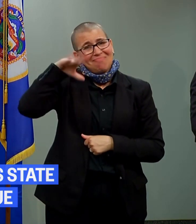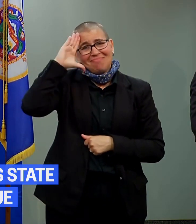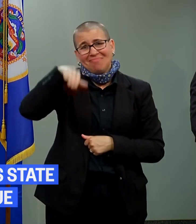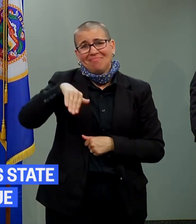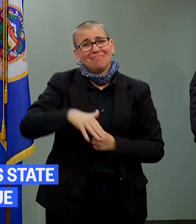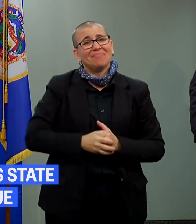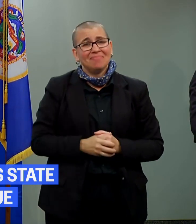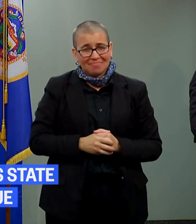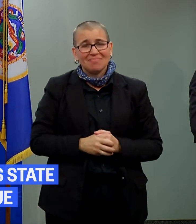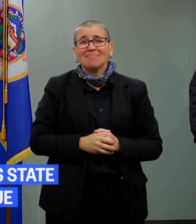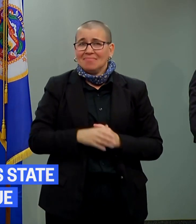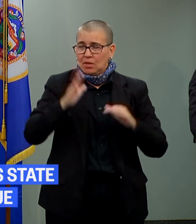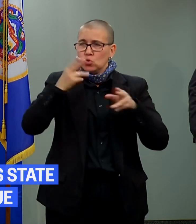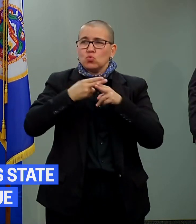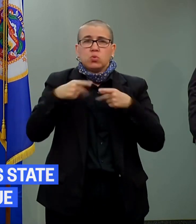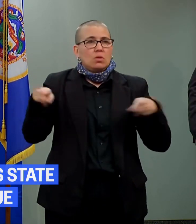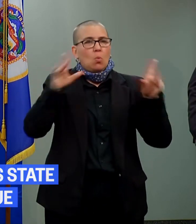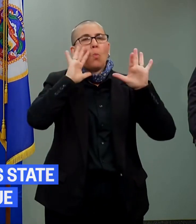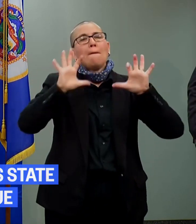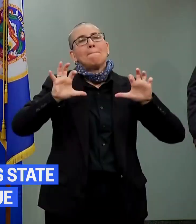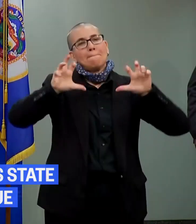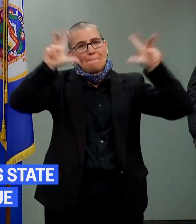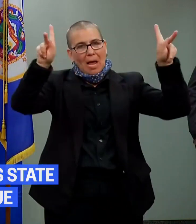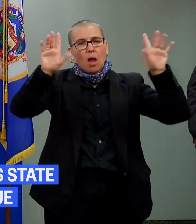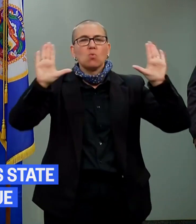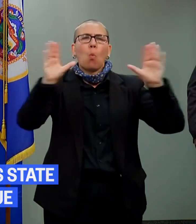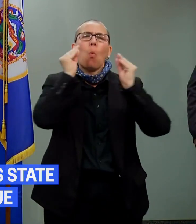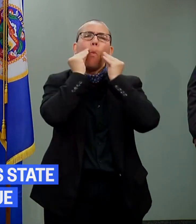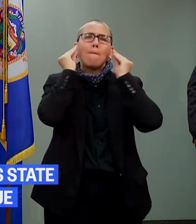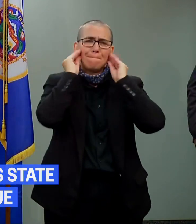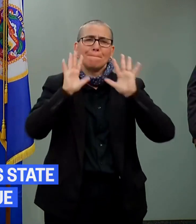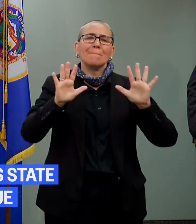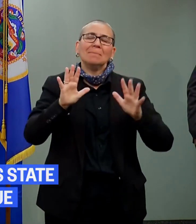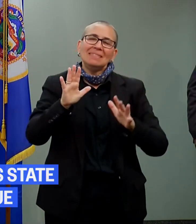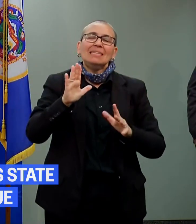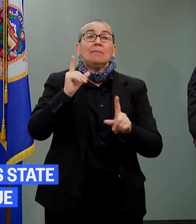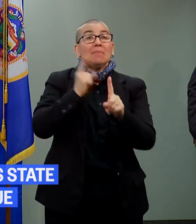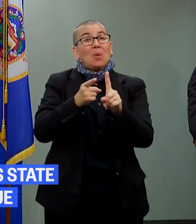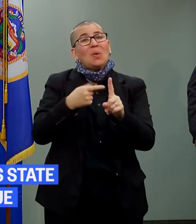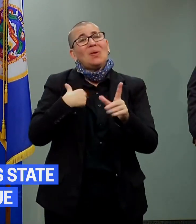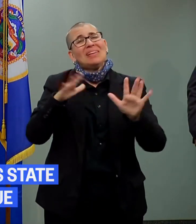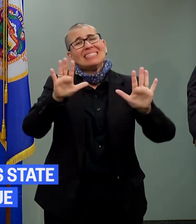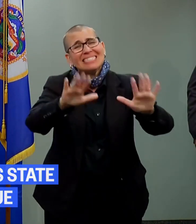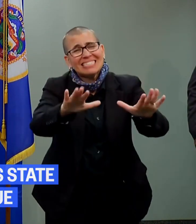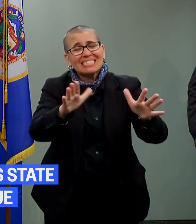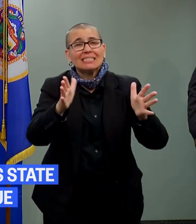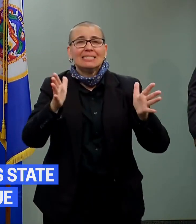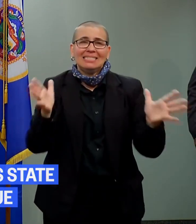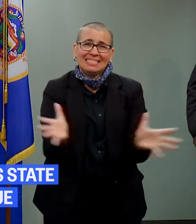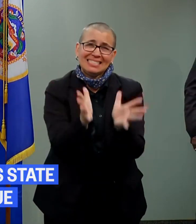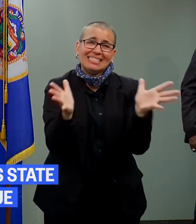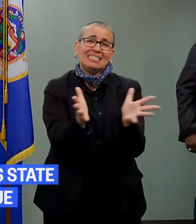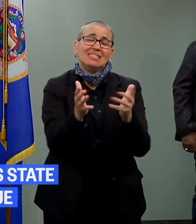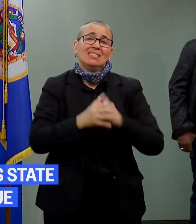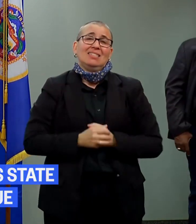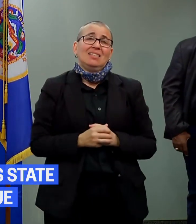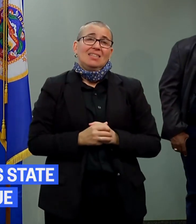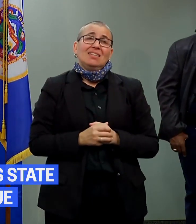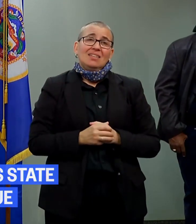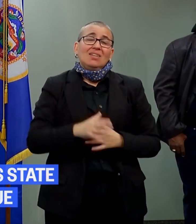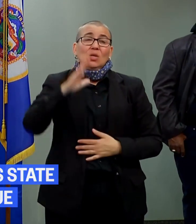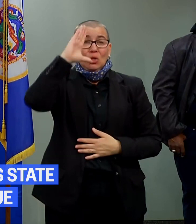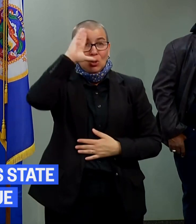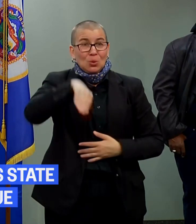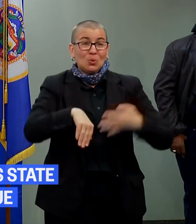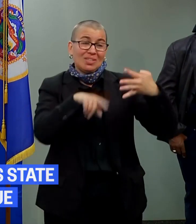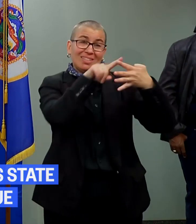to start sending strong signals on the things to the people that cause this, and the catalysts that cause it are being worked on, are being talked about.